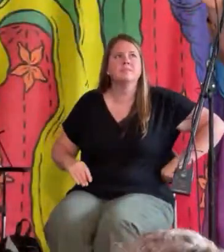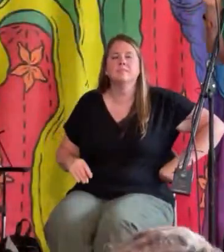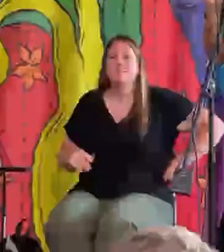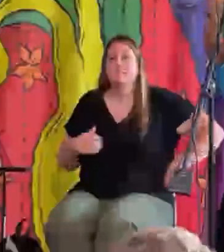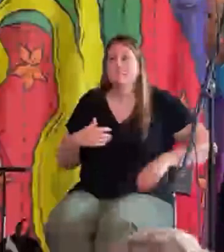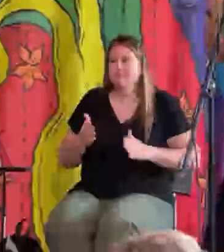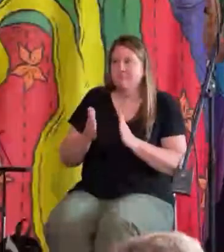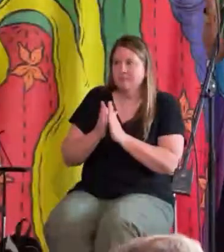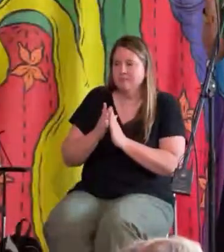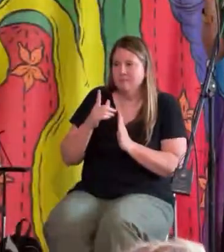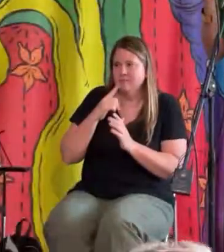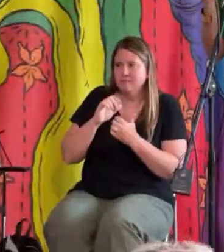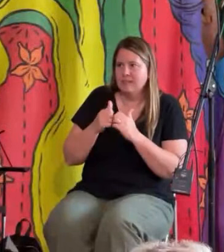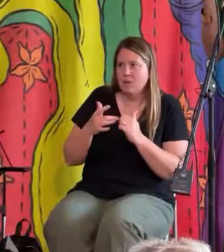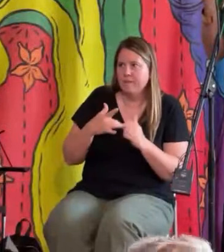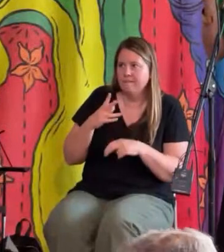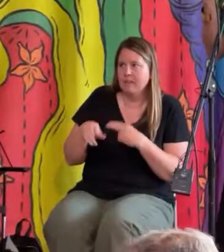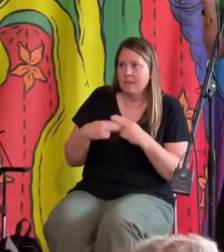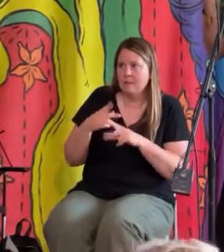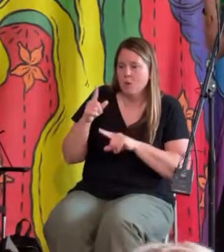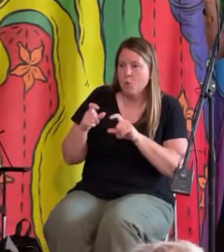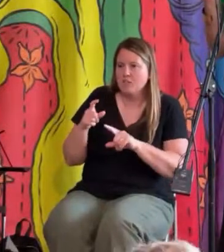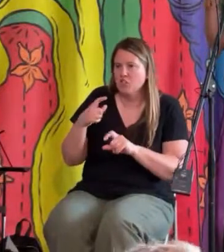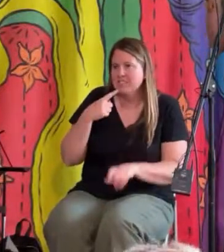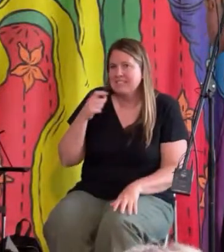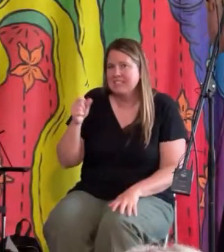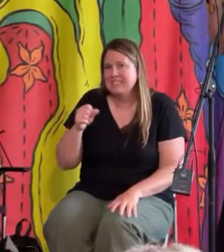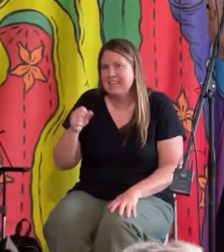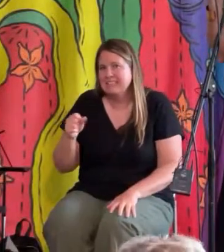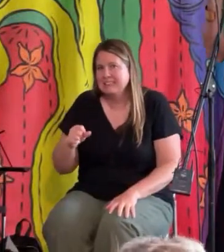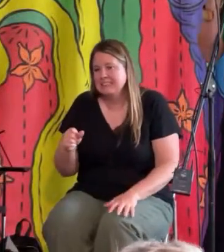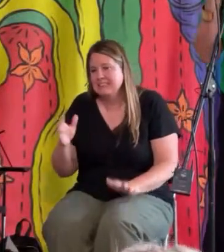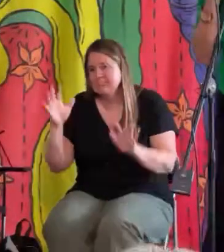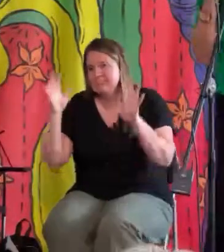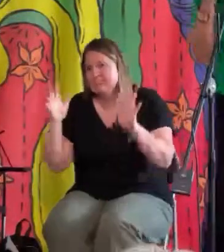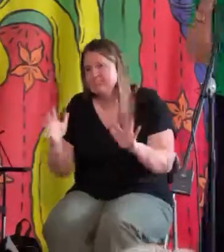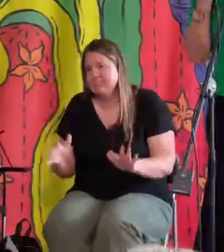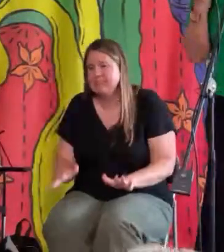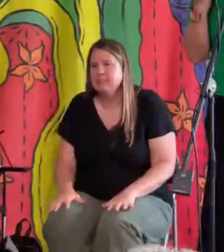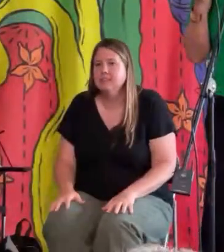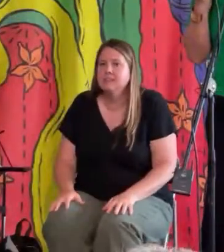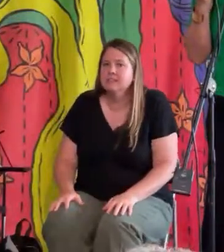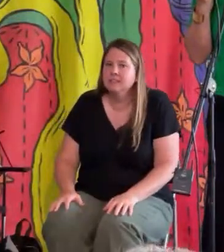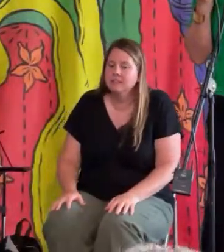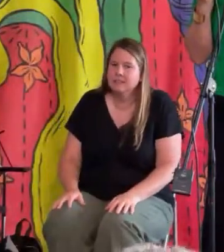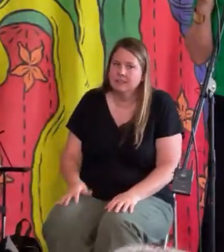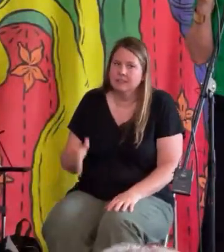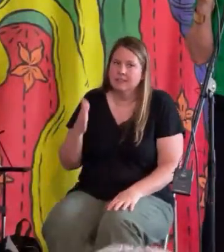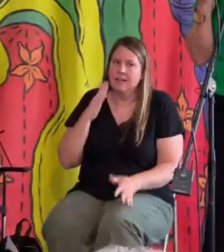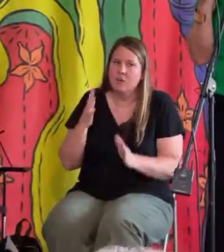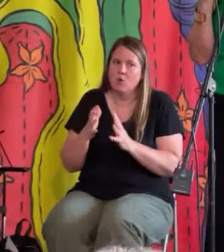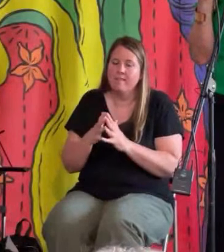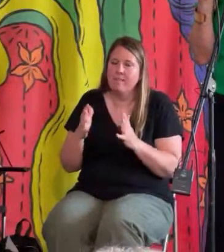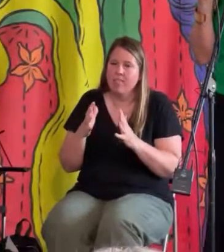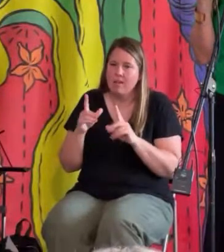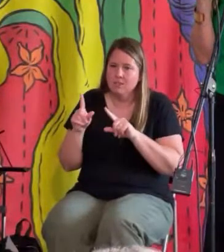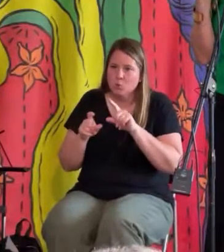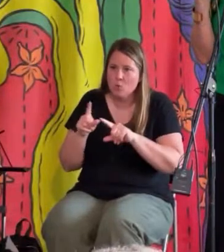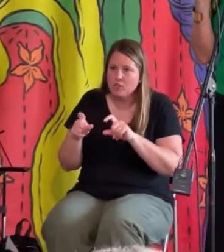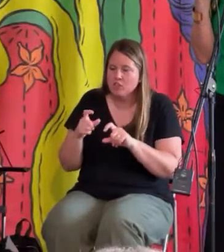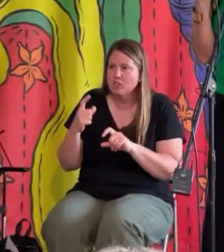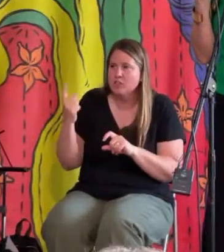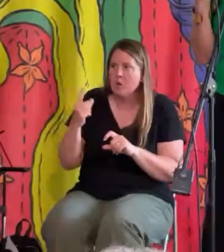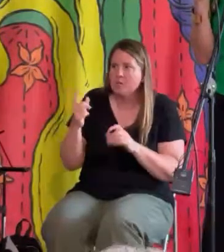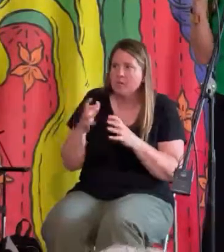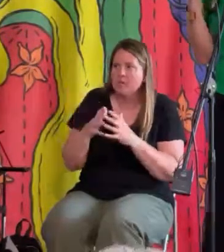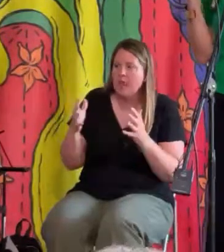I said, how do you feel about questions? And they said, yes. So I know you're burning with lots of questions, and I know that there's always